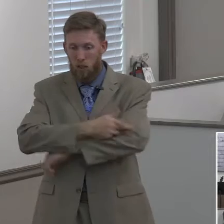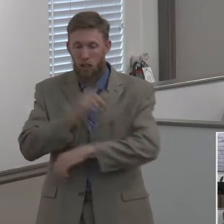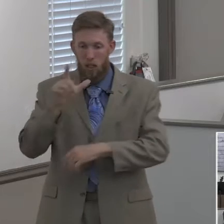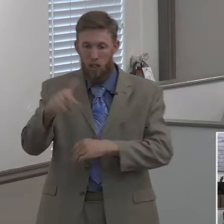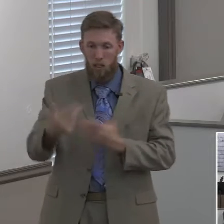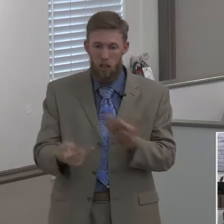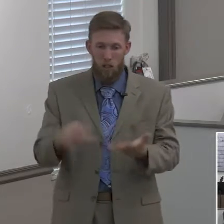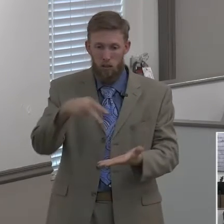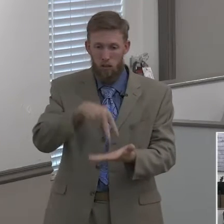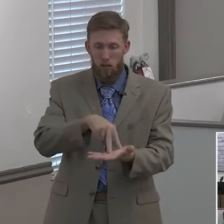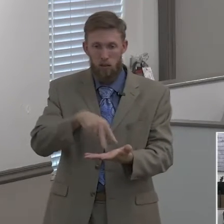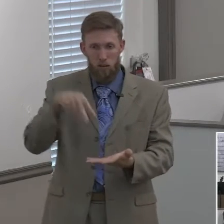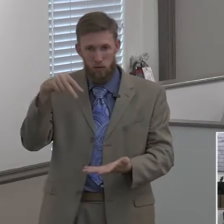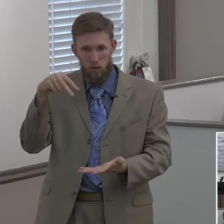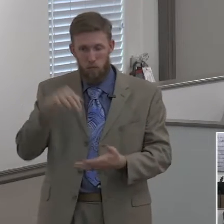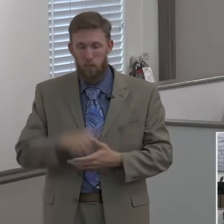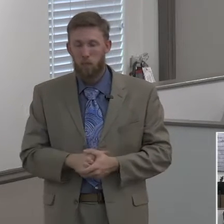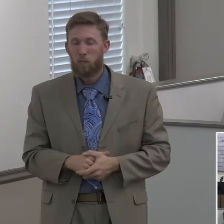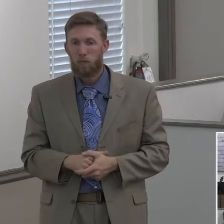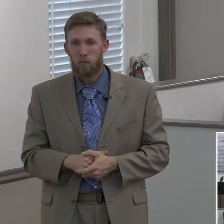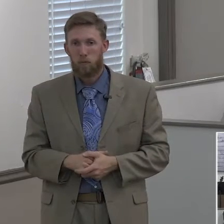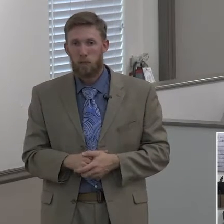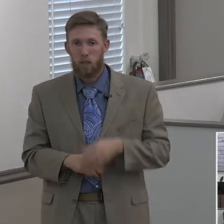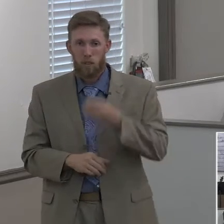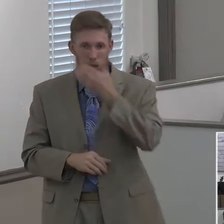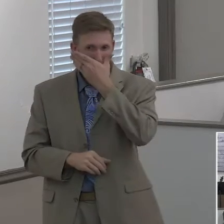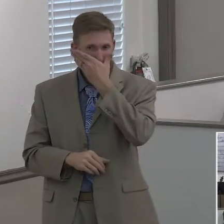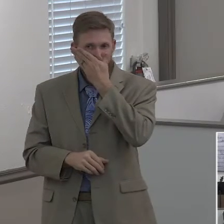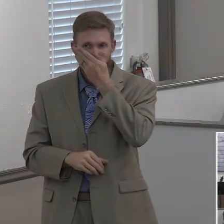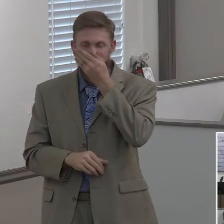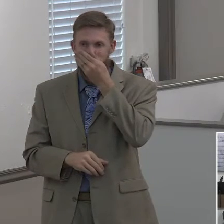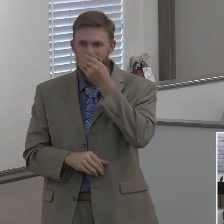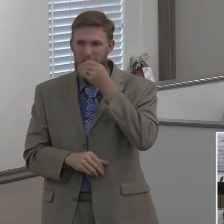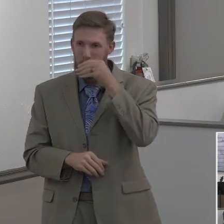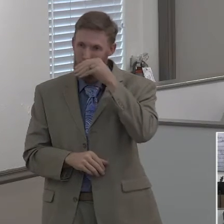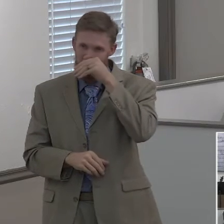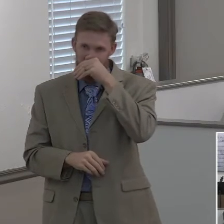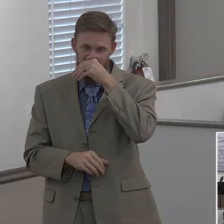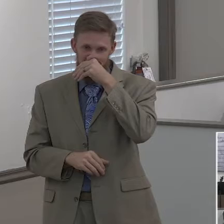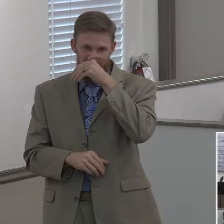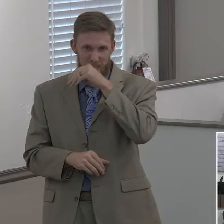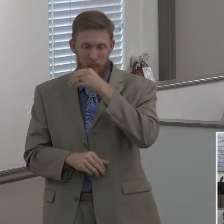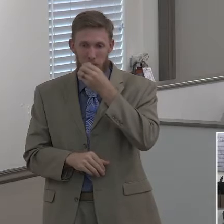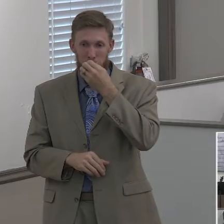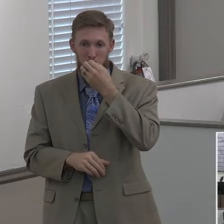Israel. I see the place. I've seen the place that they believe He was buried.